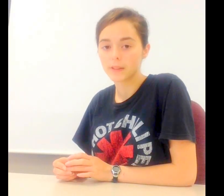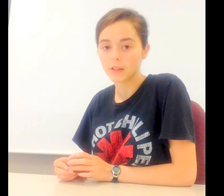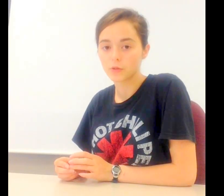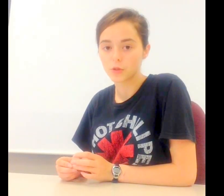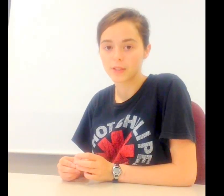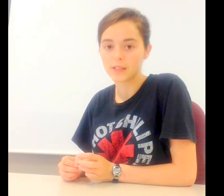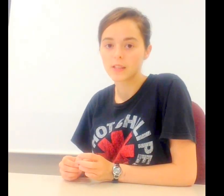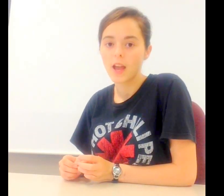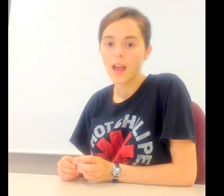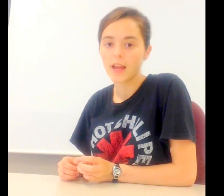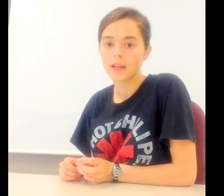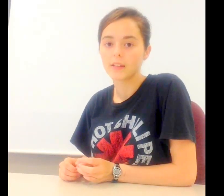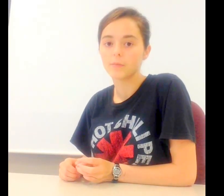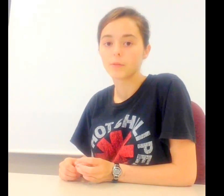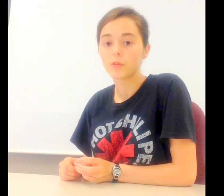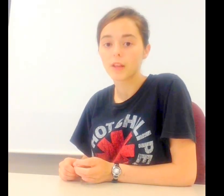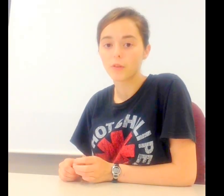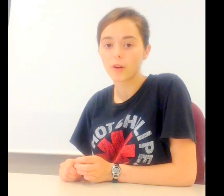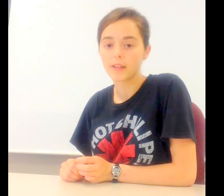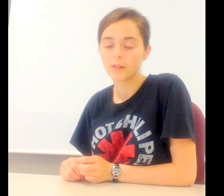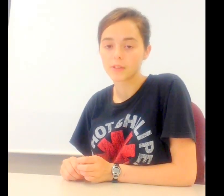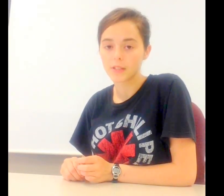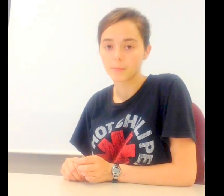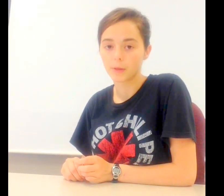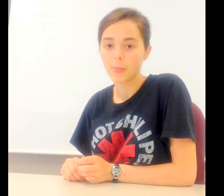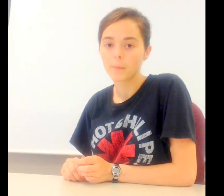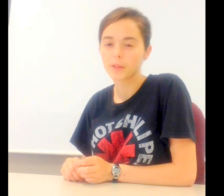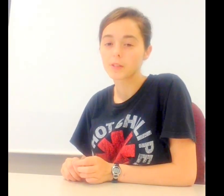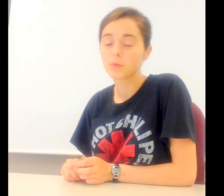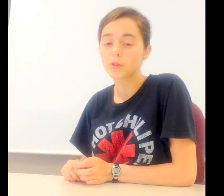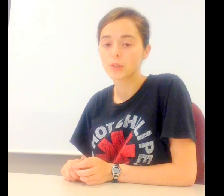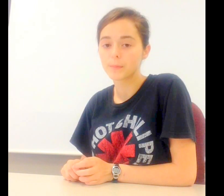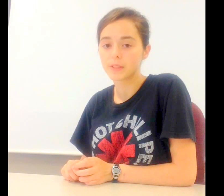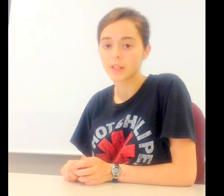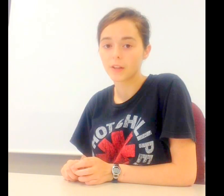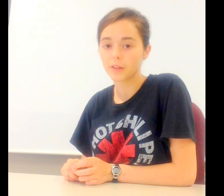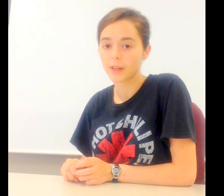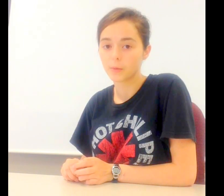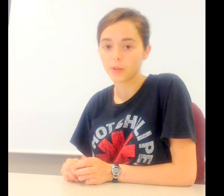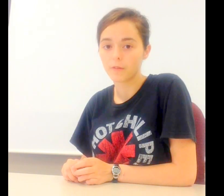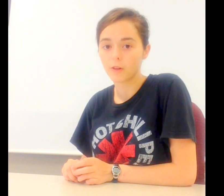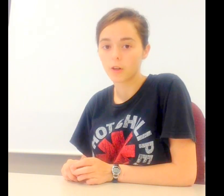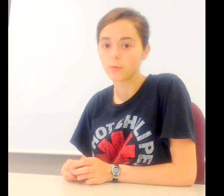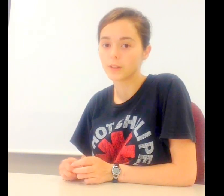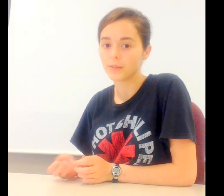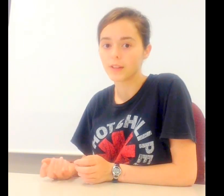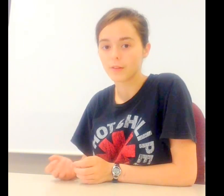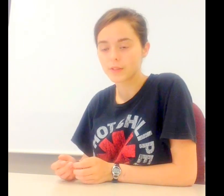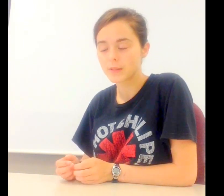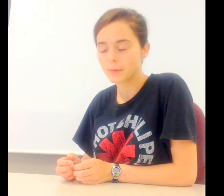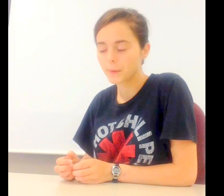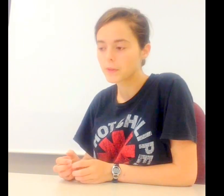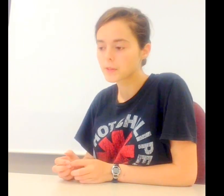down trees, and before they fall he yells timber. But there's one tree in particular that will not fall whenever he yells timber.